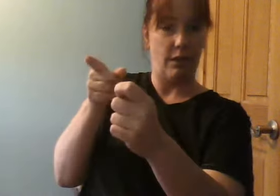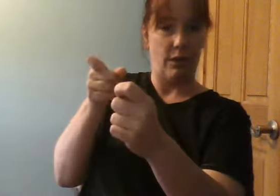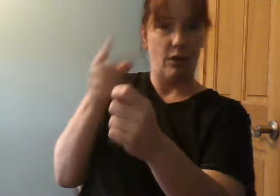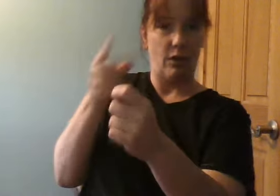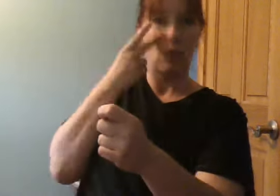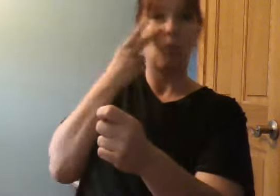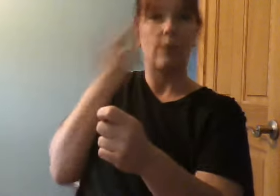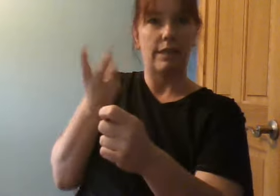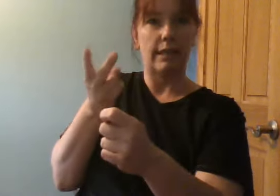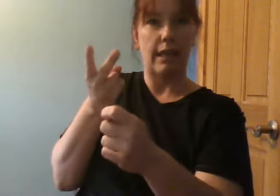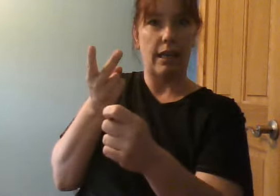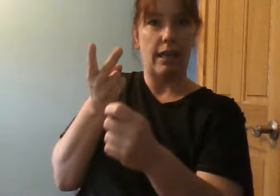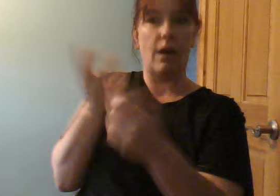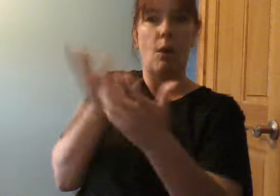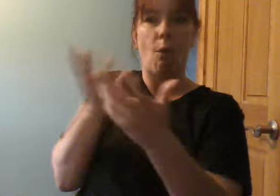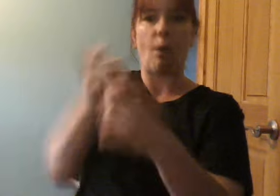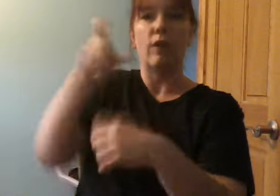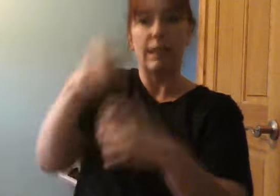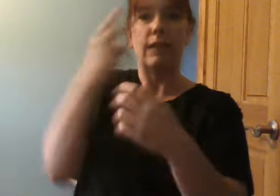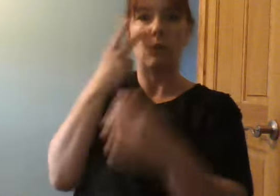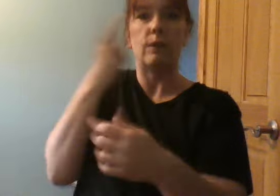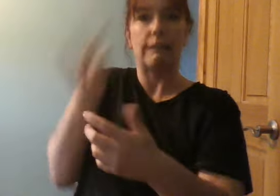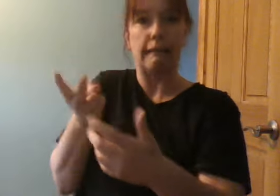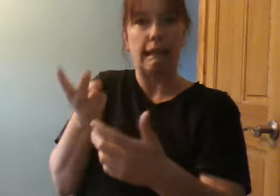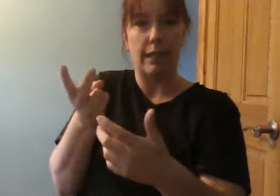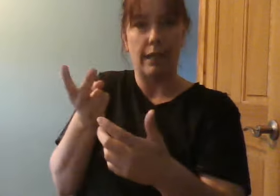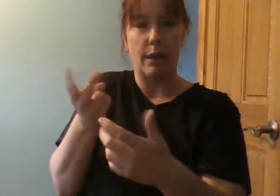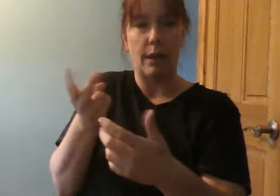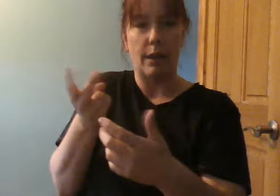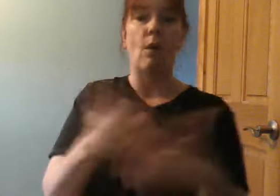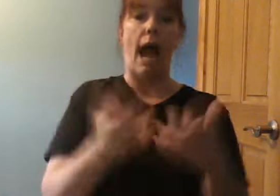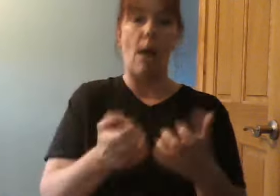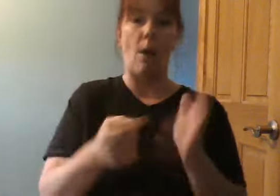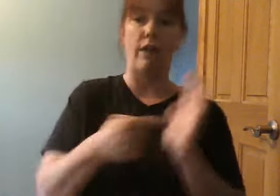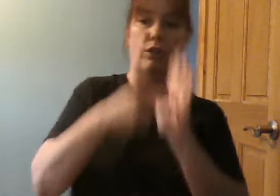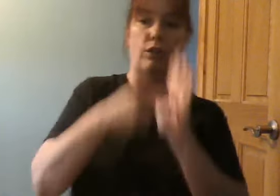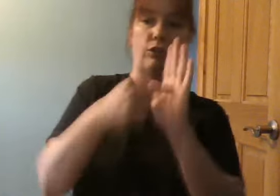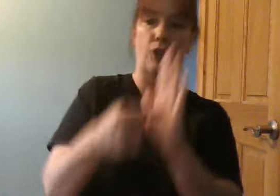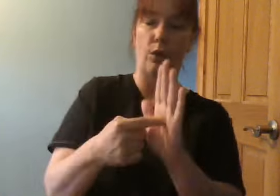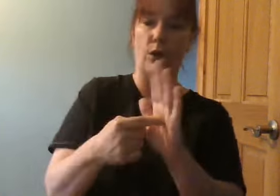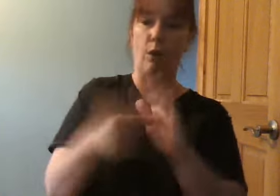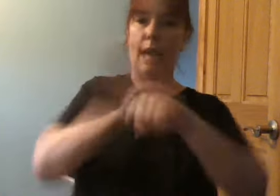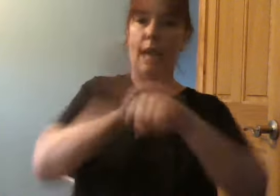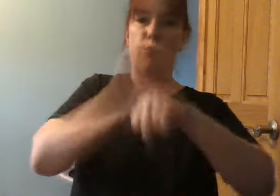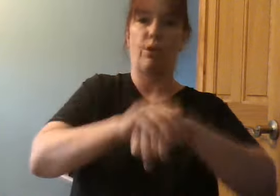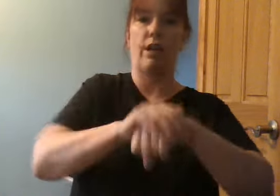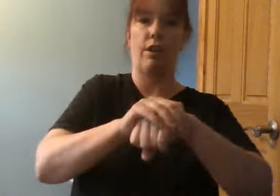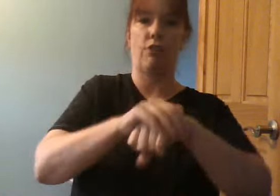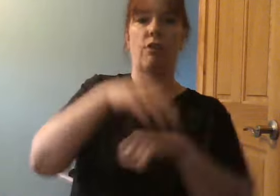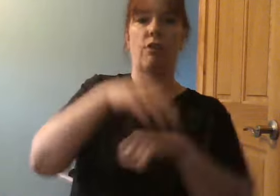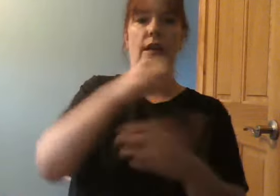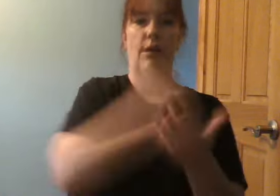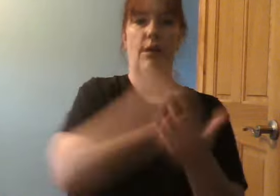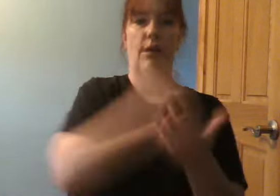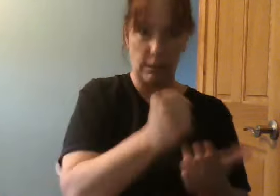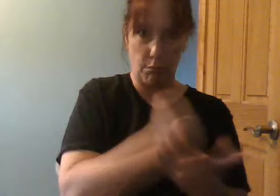see, right? So, I want to show you a British passport. I hold up the psychic paper, you see a British passport. I want to get into a party. I hold up